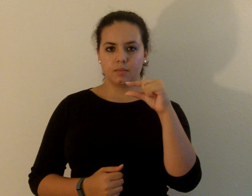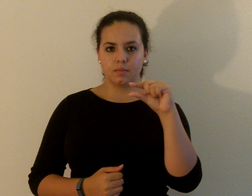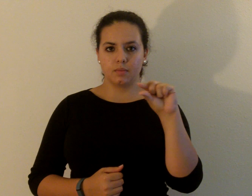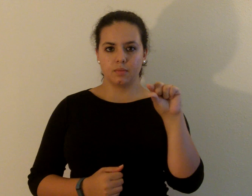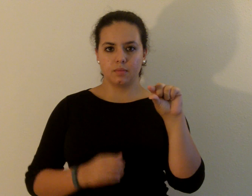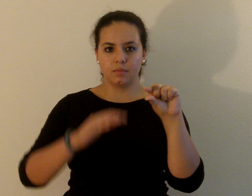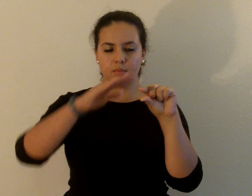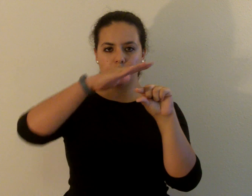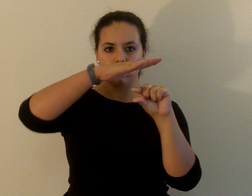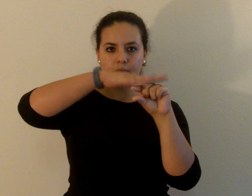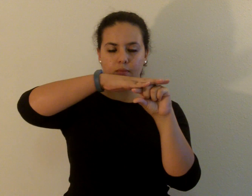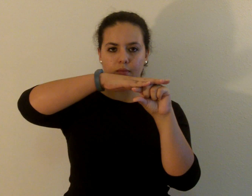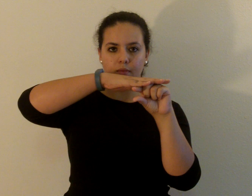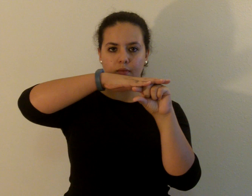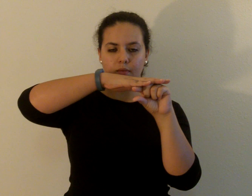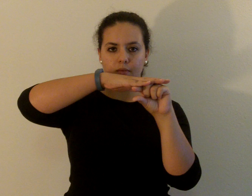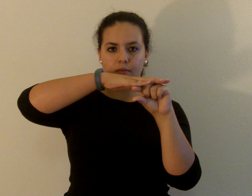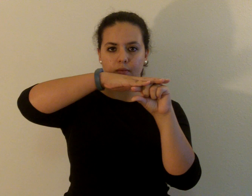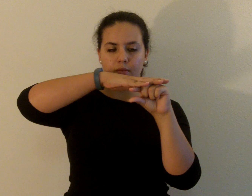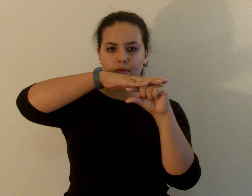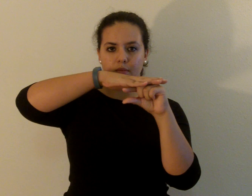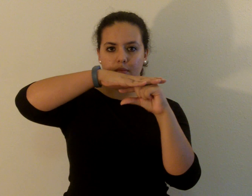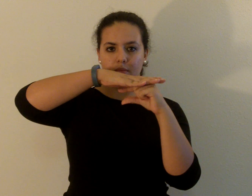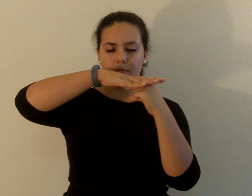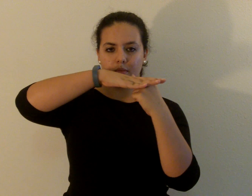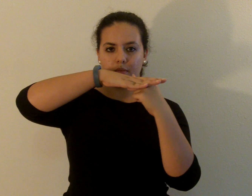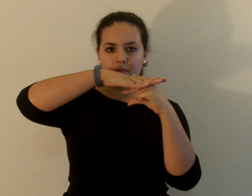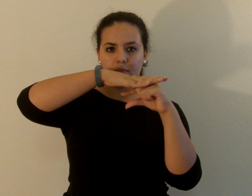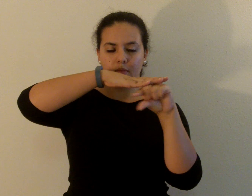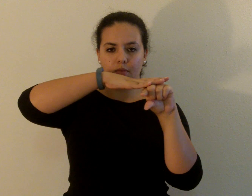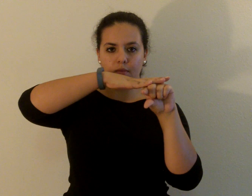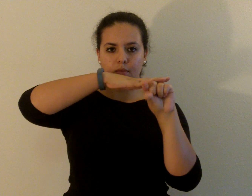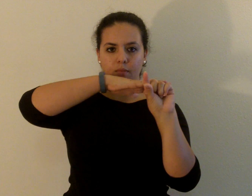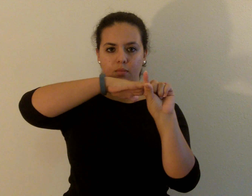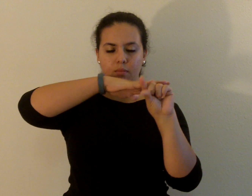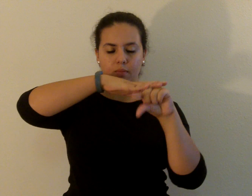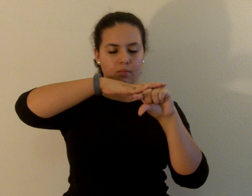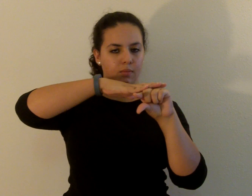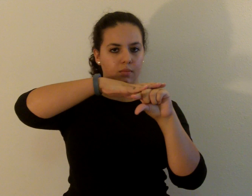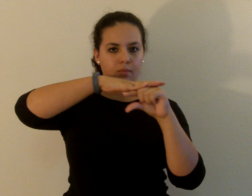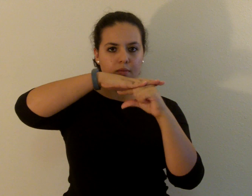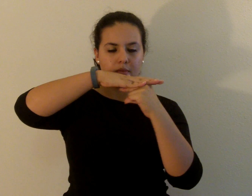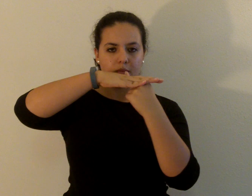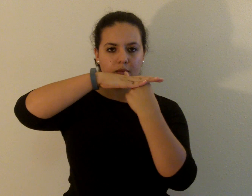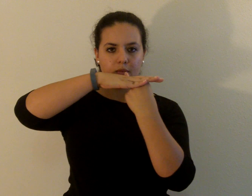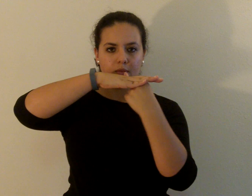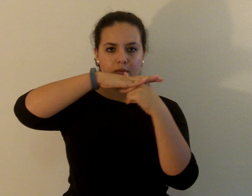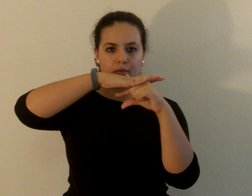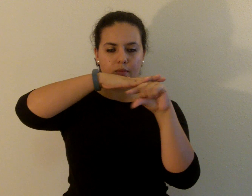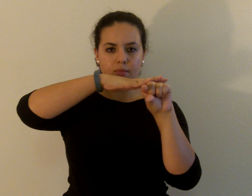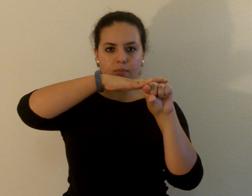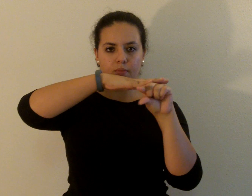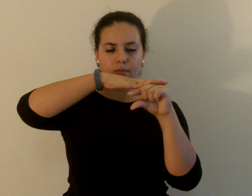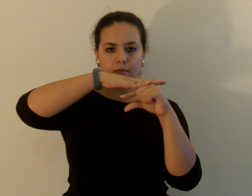be any of these rotating ways, but it doesn't go up and it doesn't go down. It stays flat, but it will rotate.